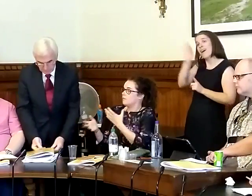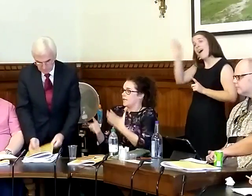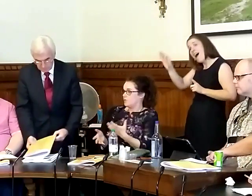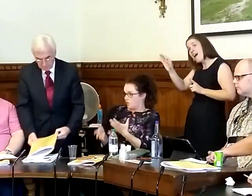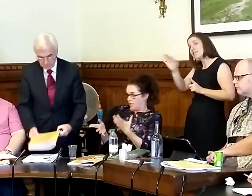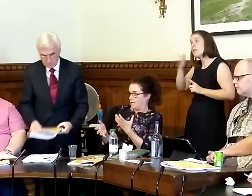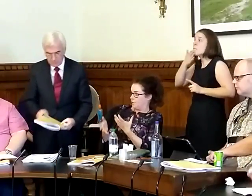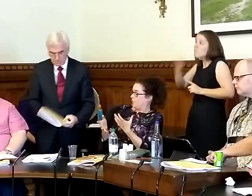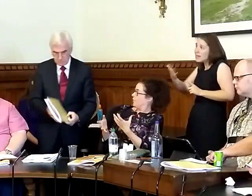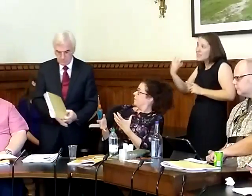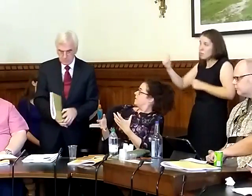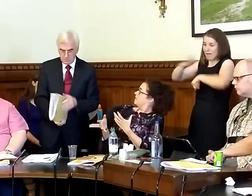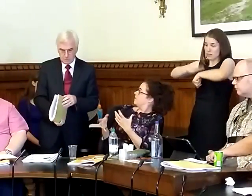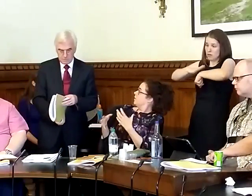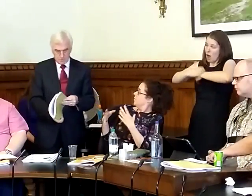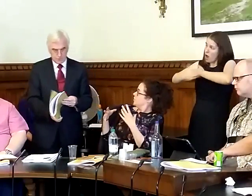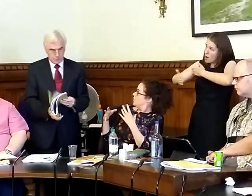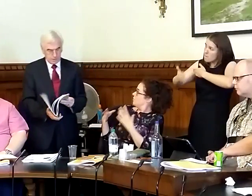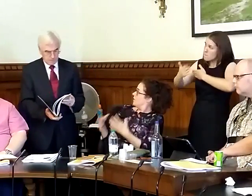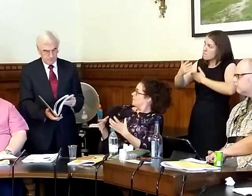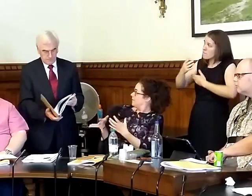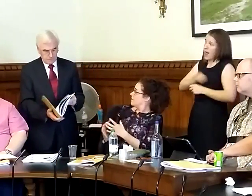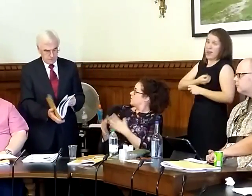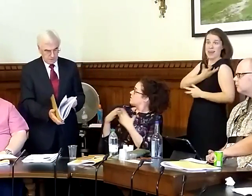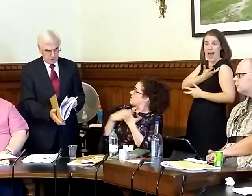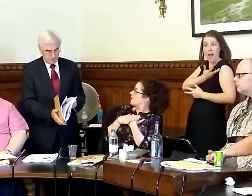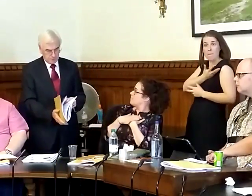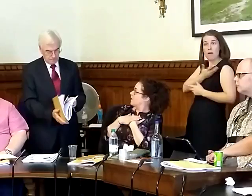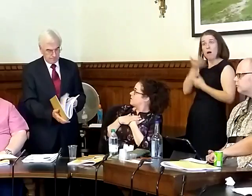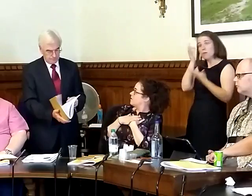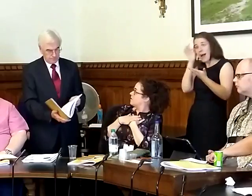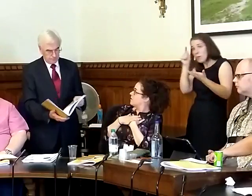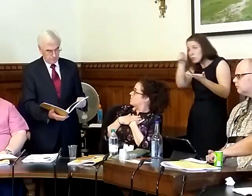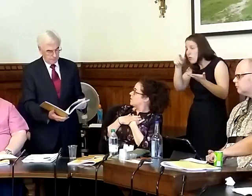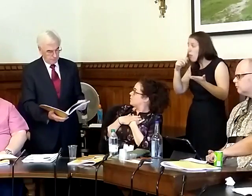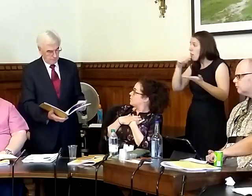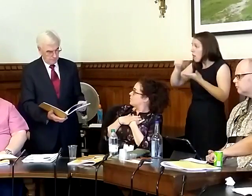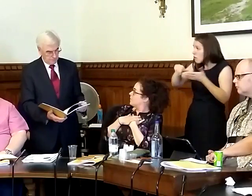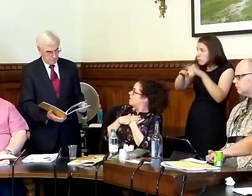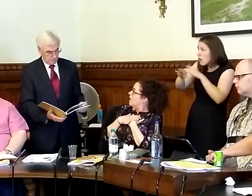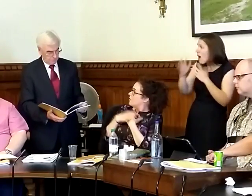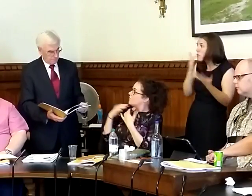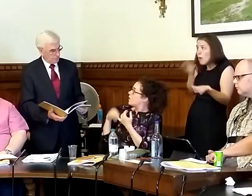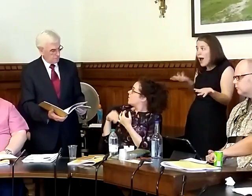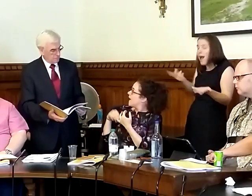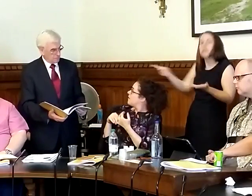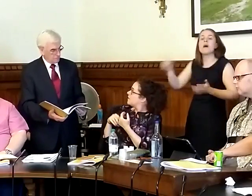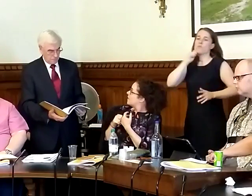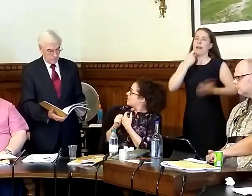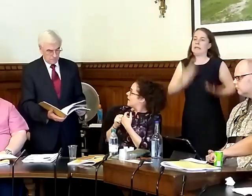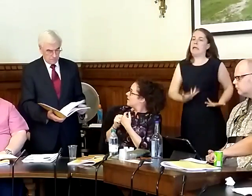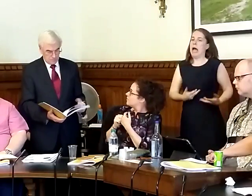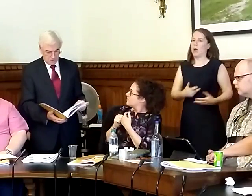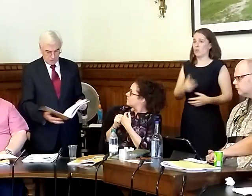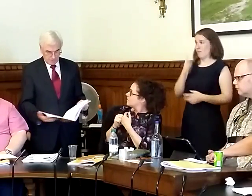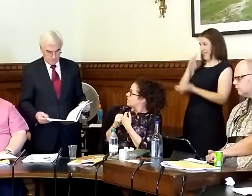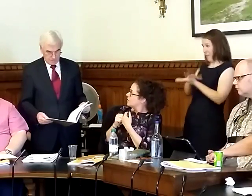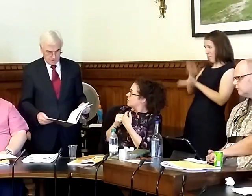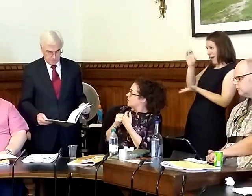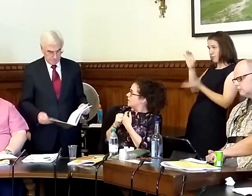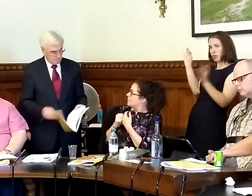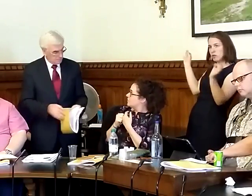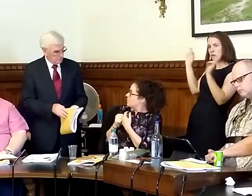on when you will write to the Labour authorities to ring fence it? Because like in Manchester, there's no care outside the house.